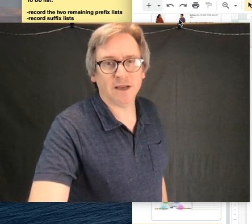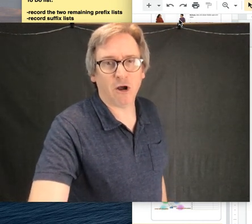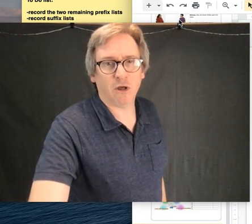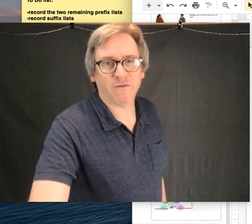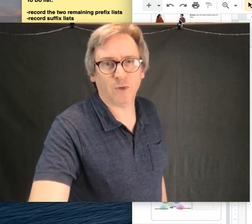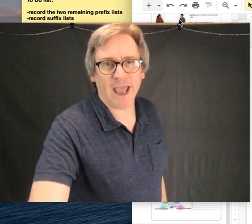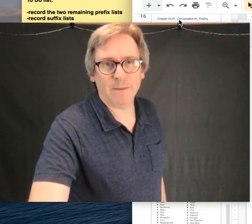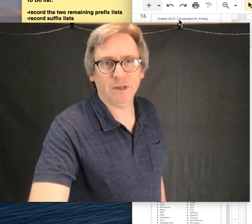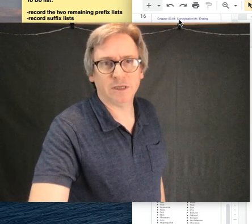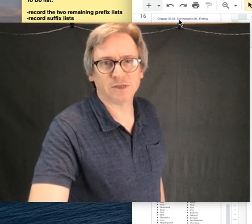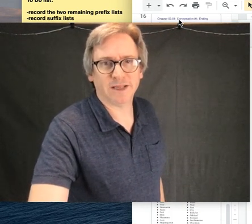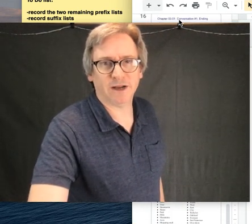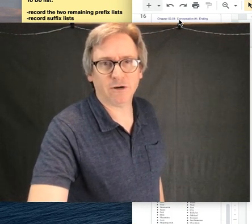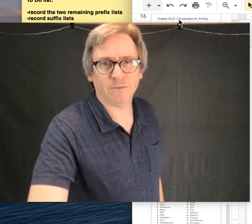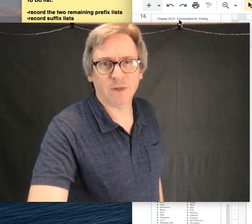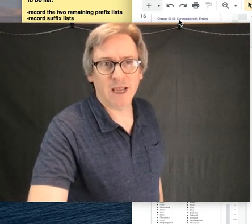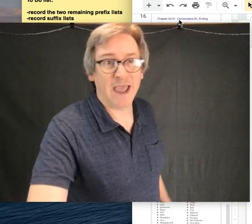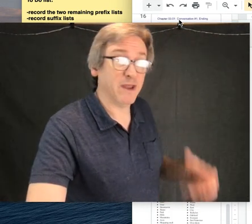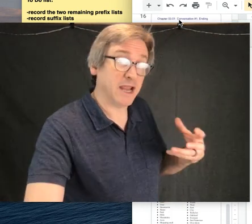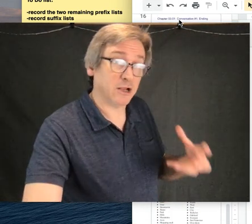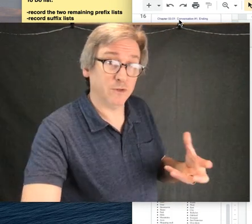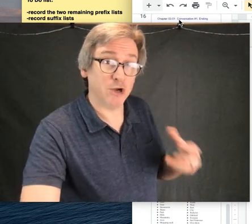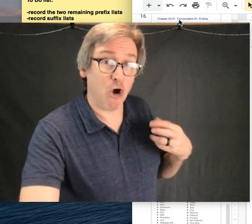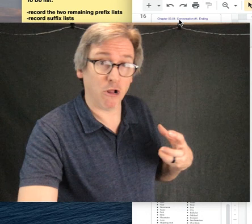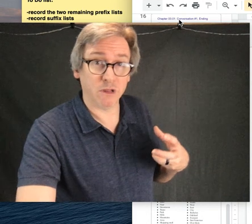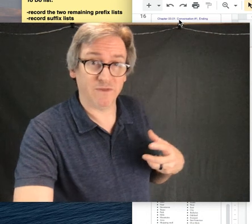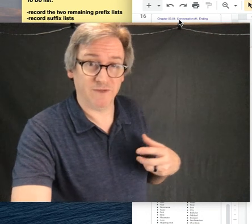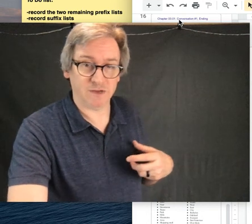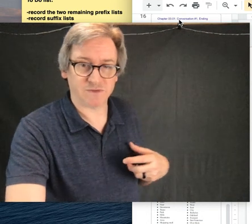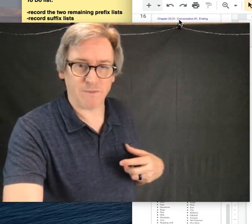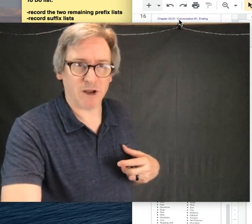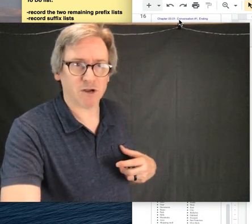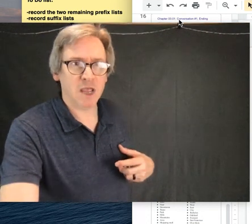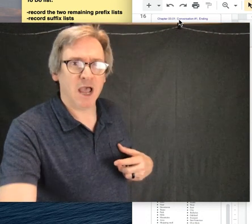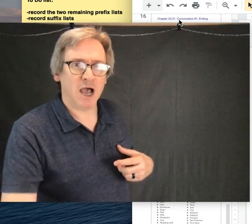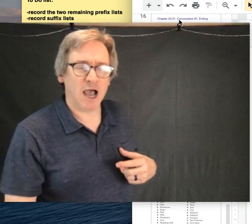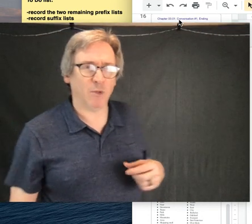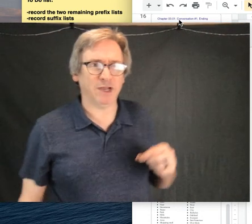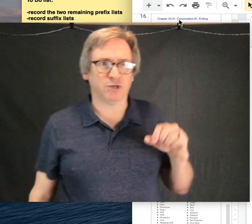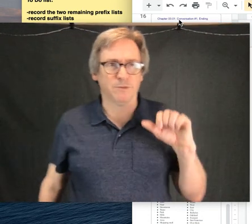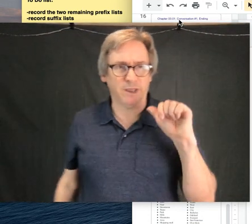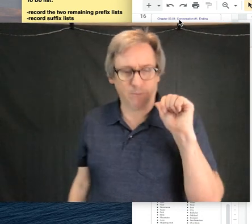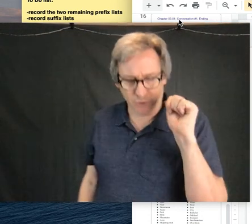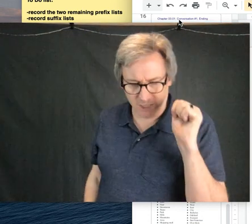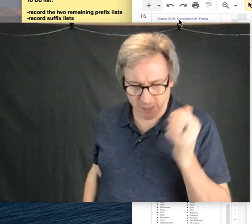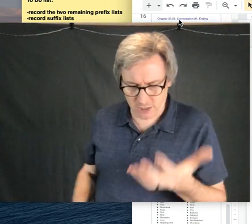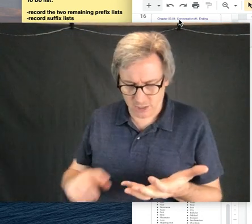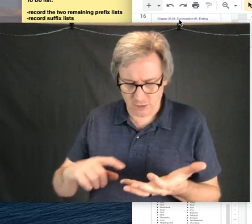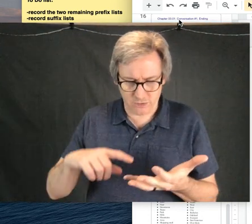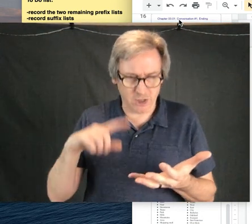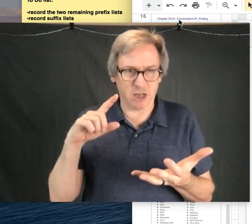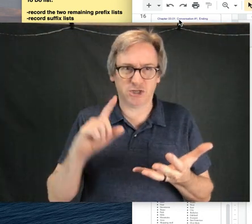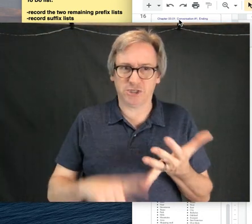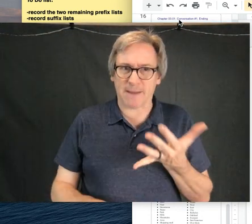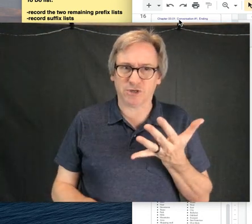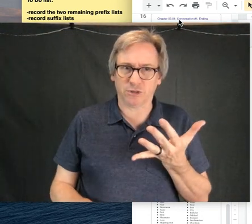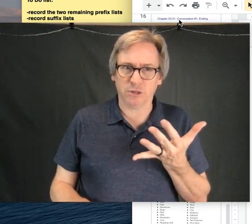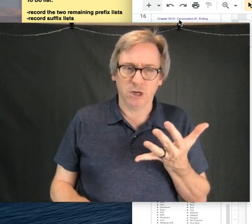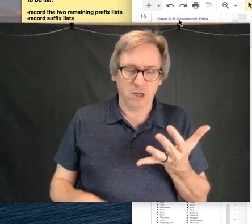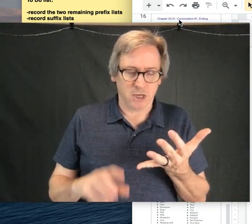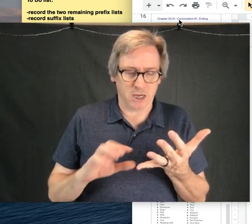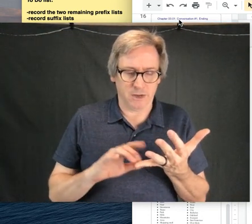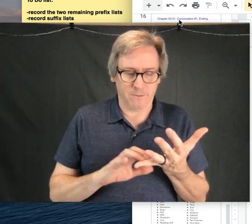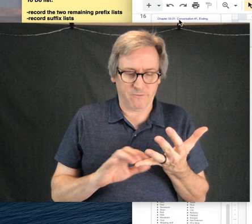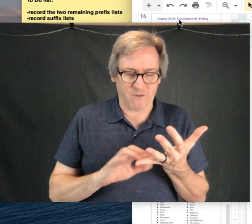Once again, all the vocab is right there. And then I included all of the videos from there. I'll make sure to put in the